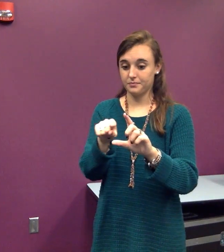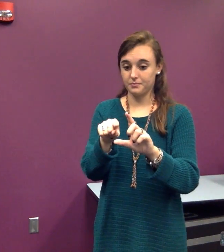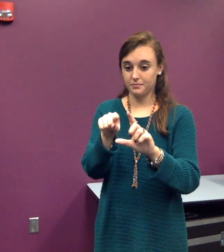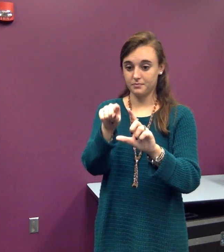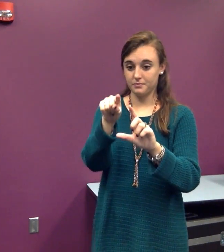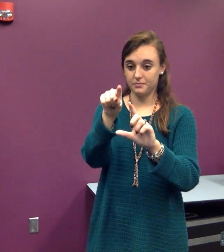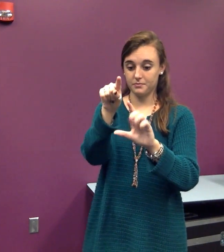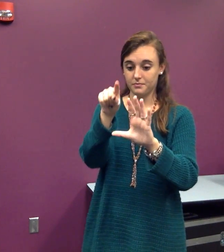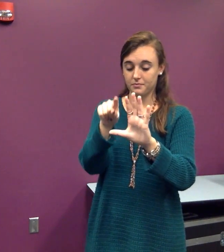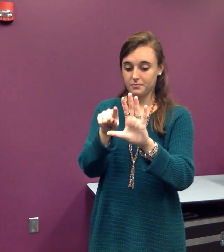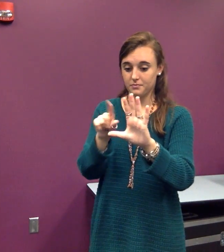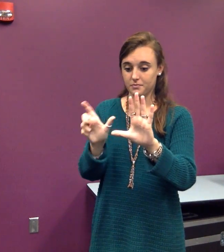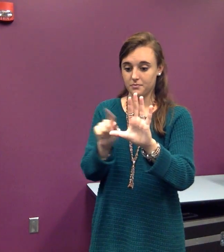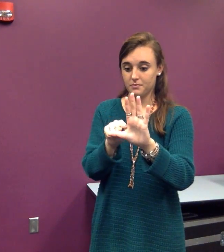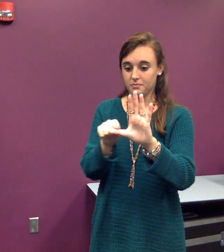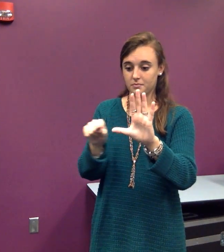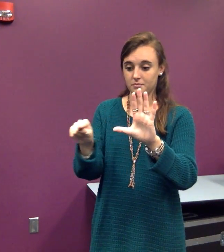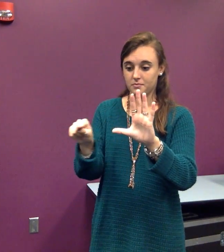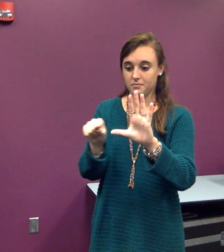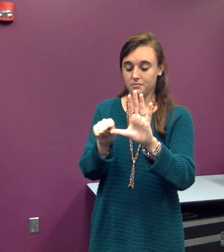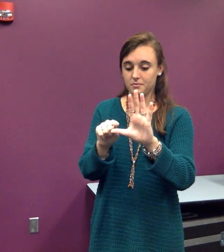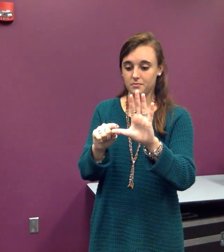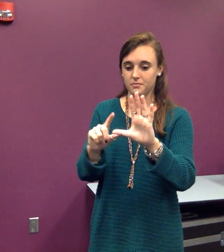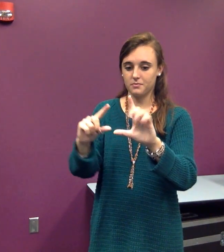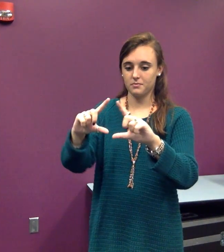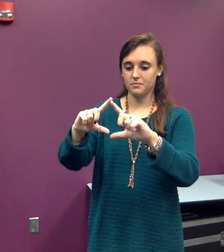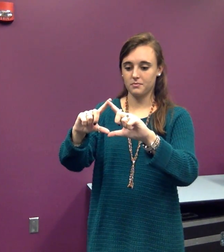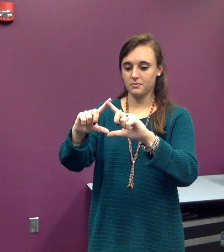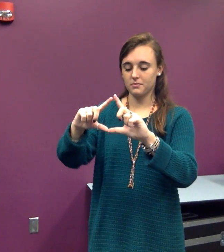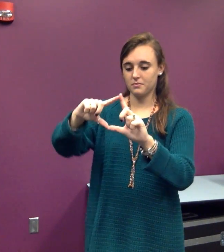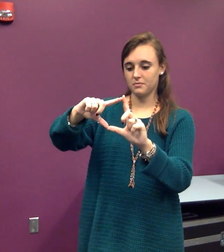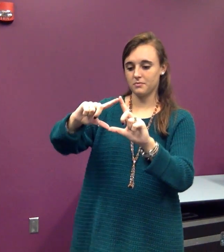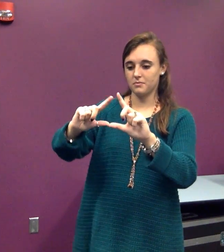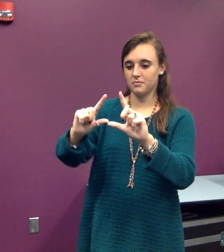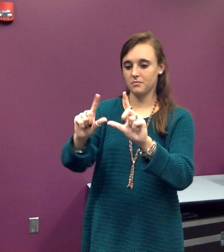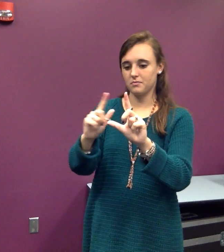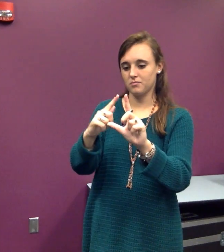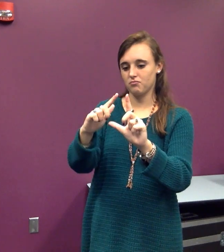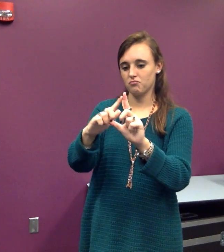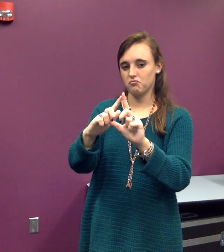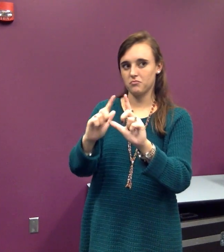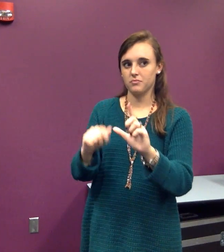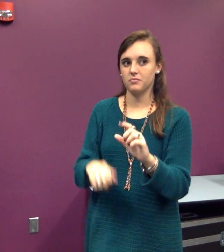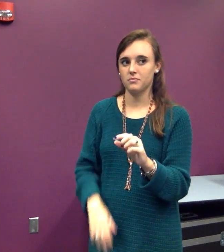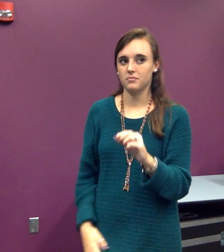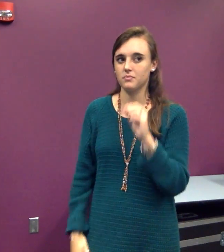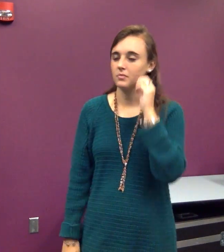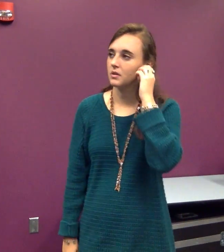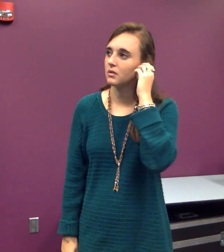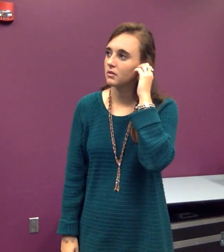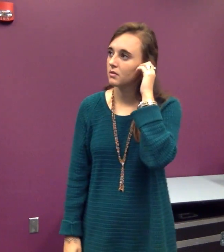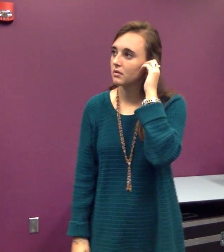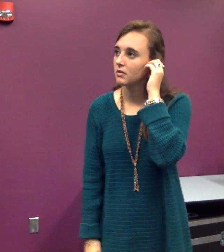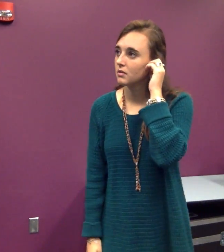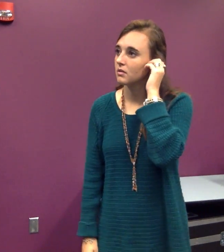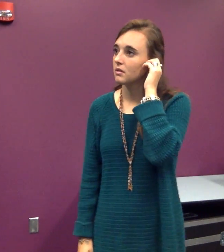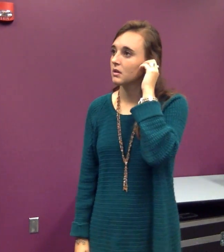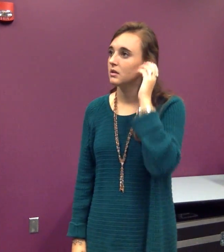of the paper. Just like that. One of the reasons I've given this to you, you have to turn the triangle a whole different way. One of the